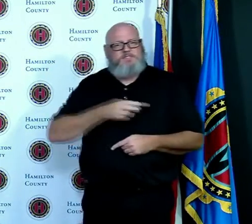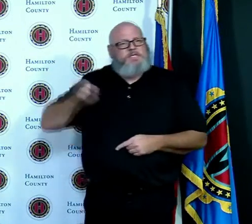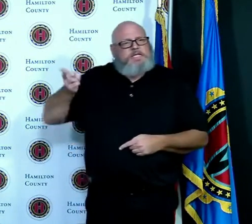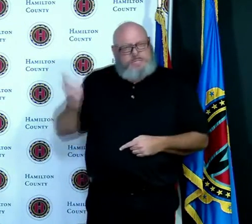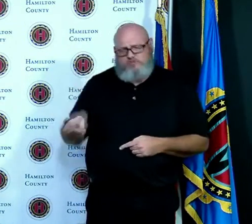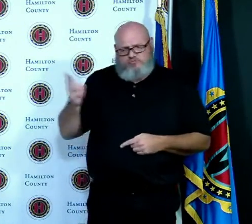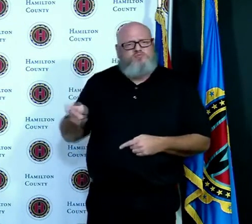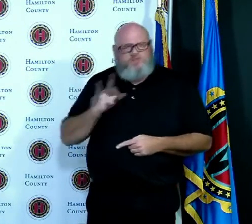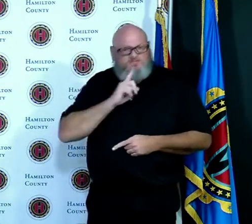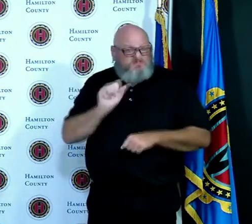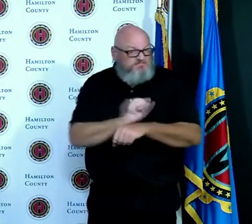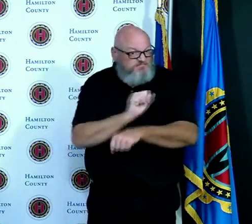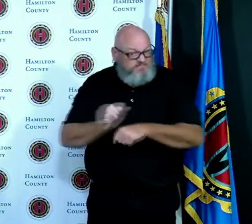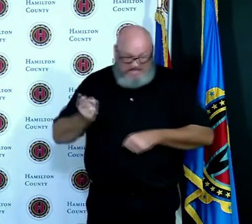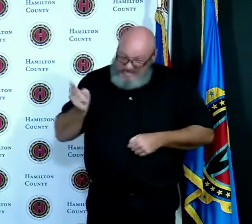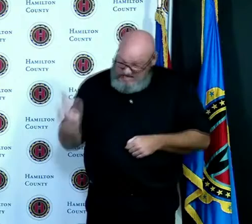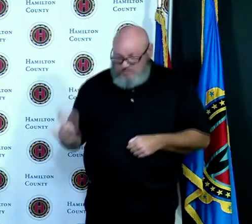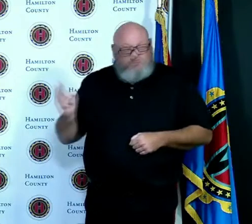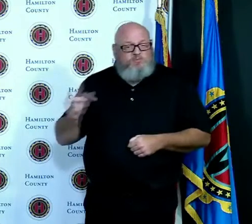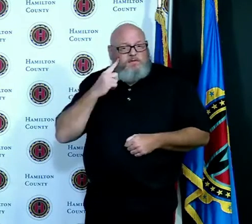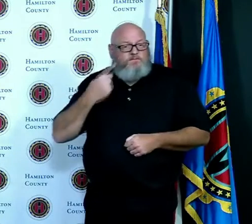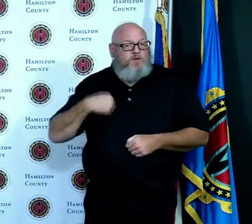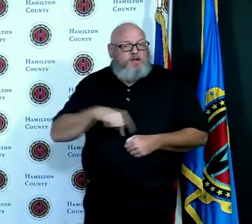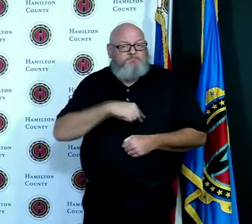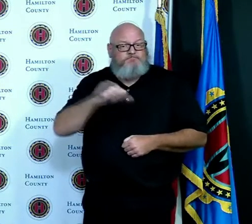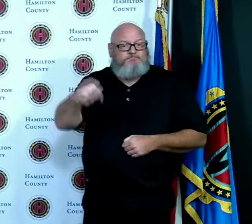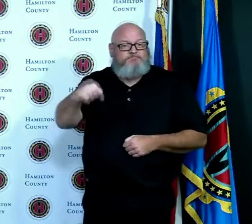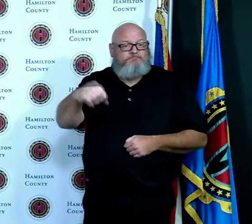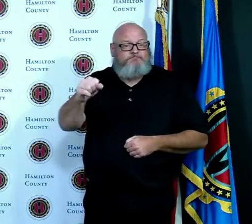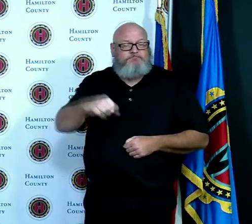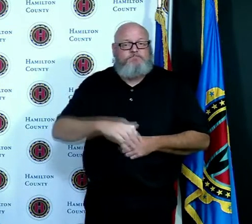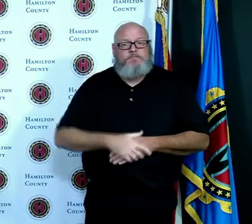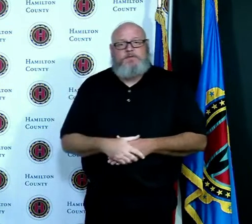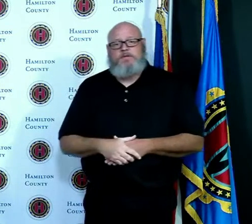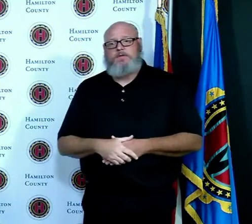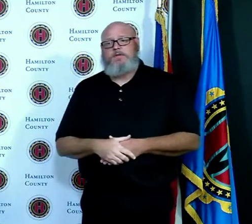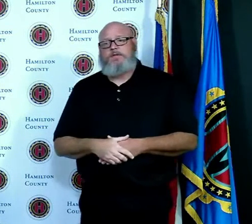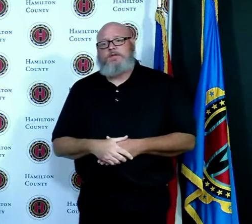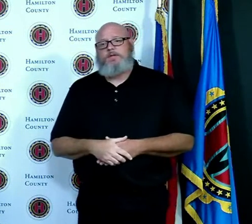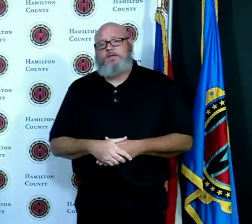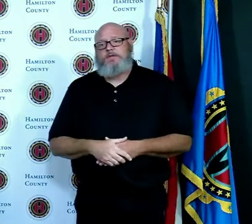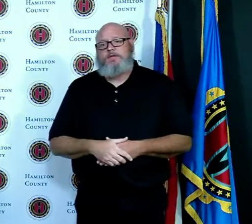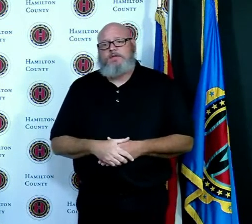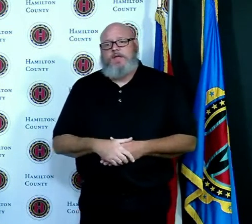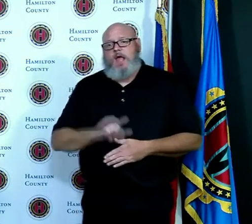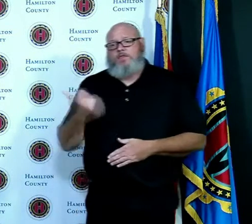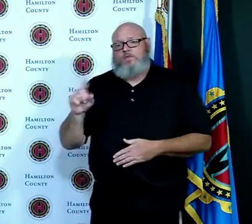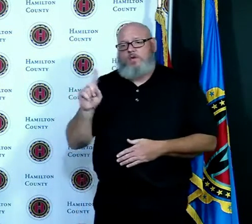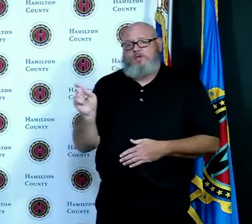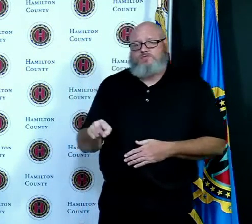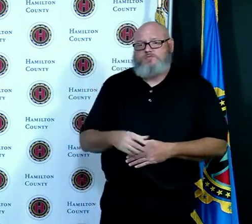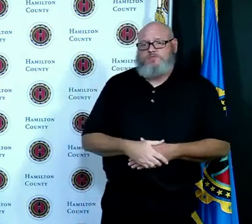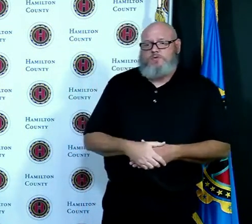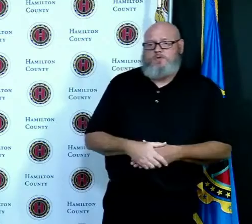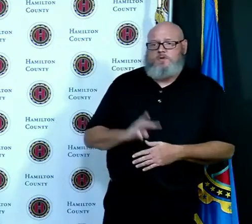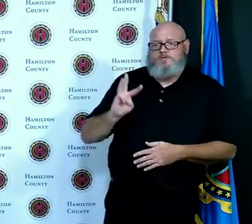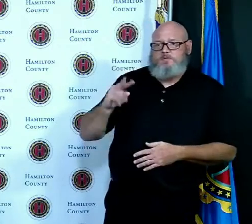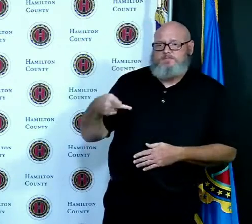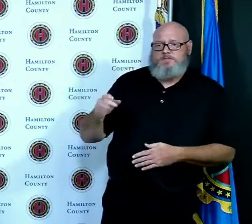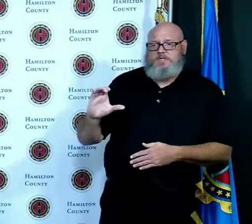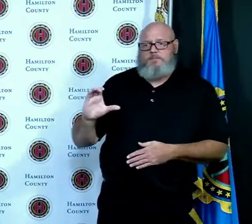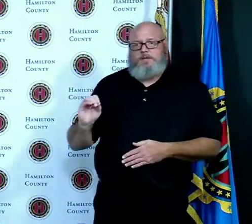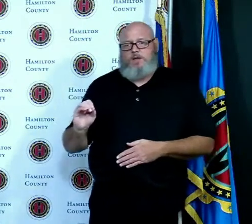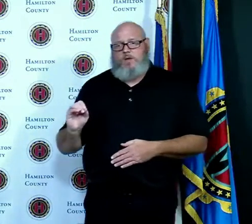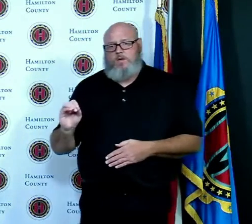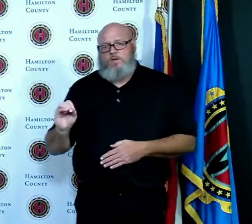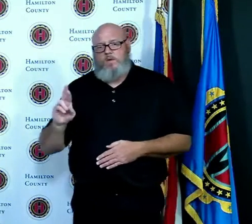you. Our next question is from Raven Richard with WCPO. She has an open question to whoever would like to address it. No, I'm